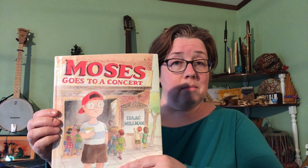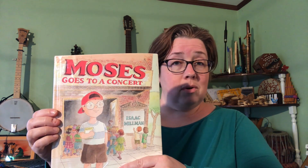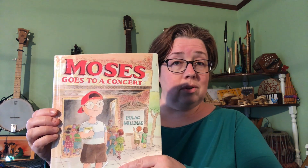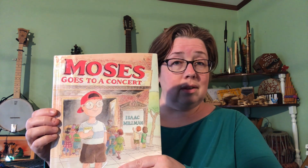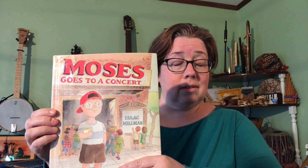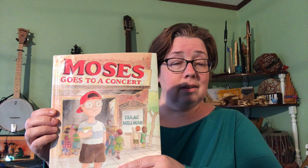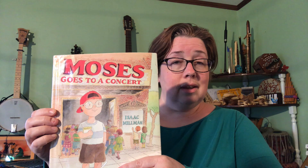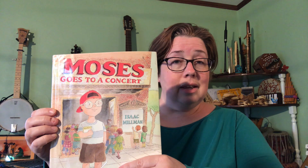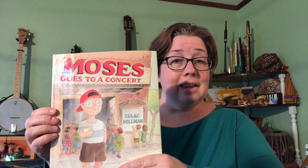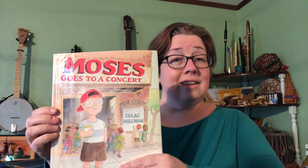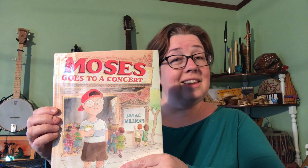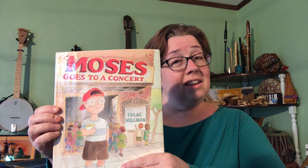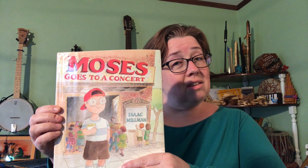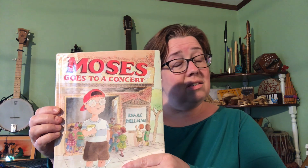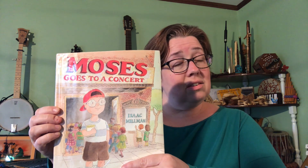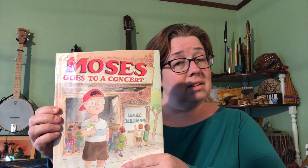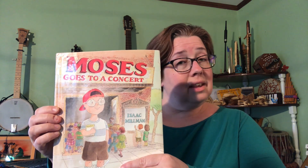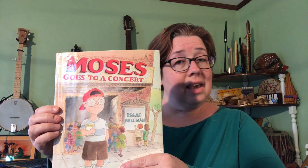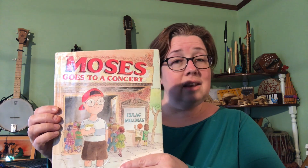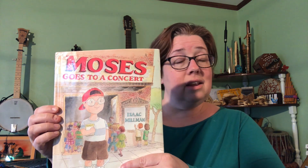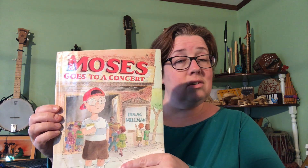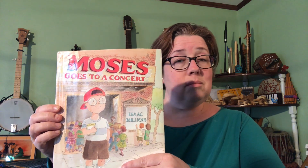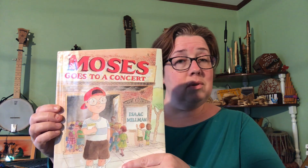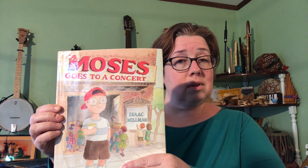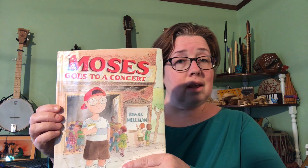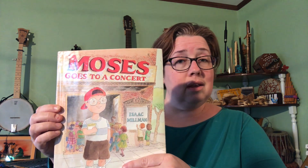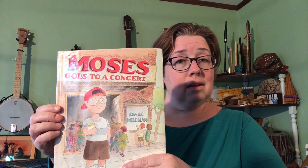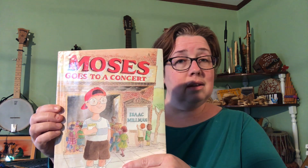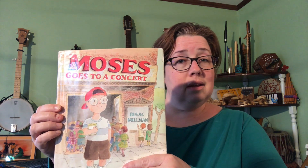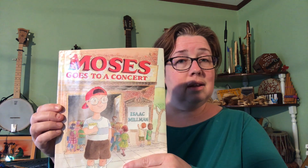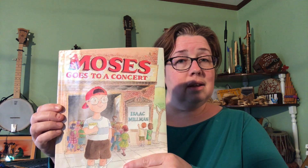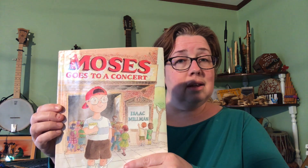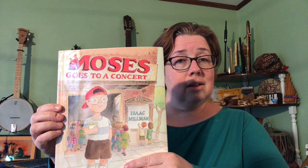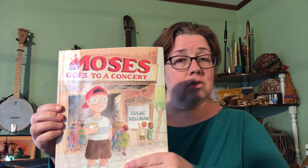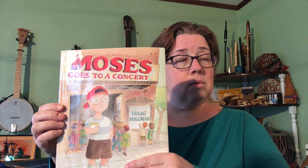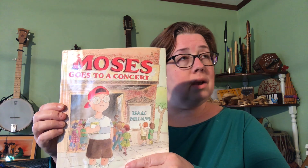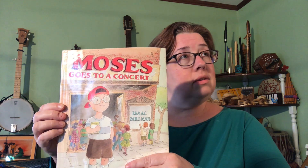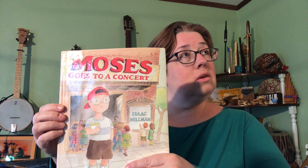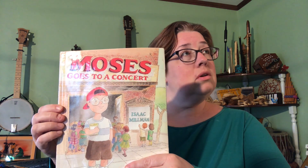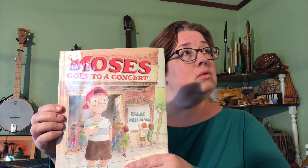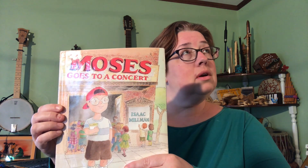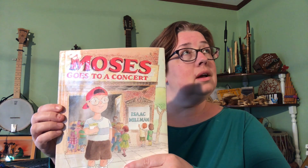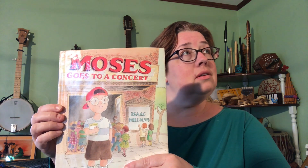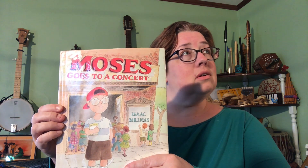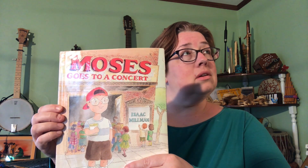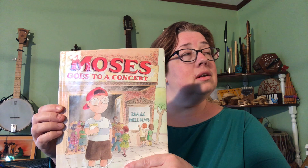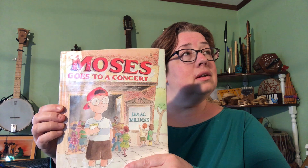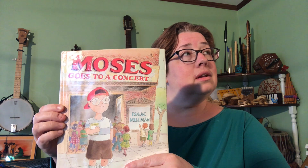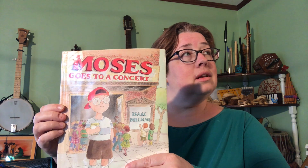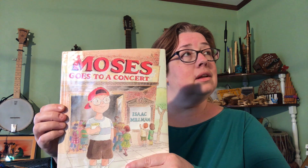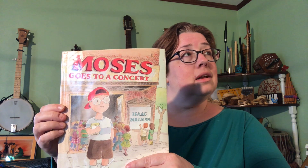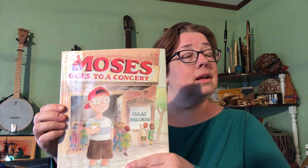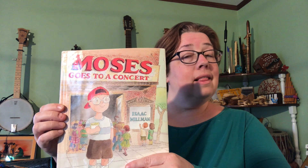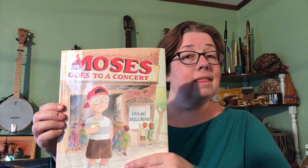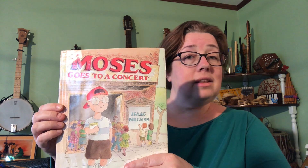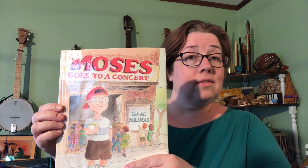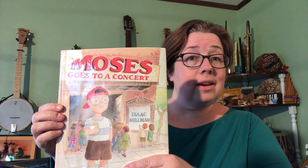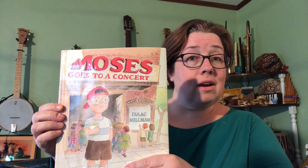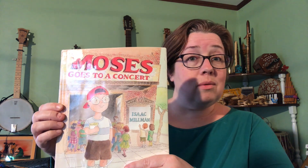Moses. His ears can't hear the music. So why is he going to a concert? Let's find out what